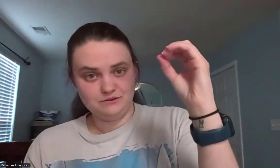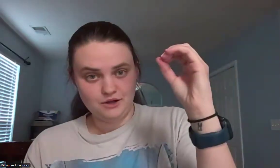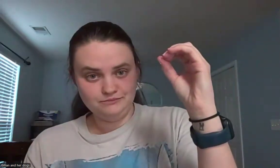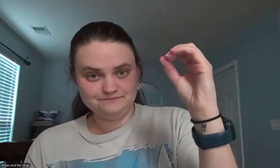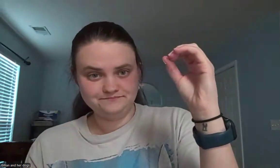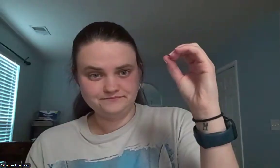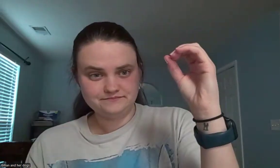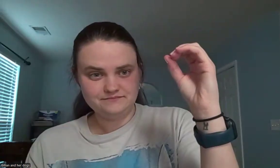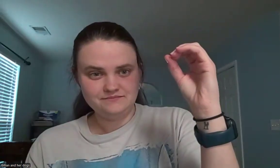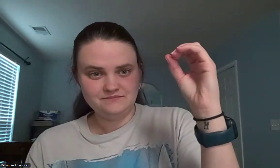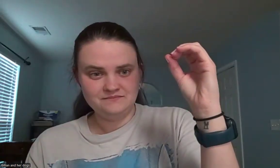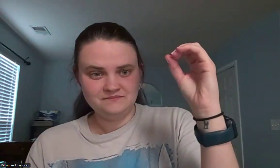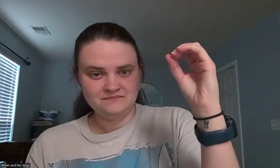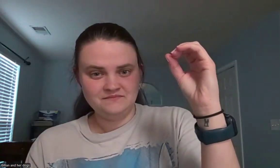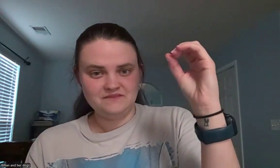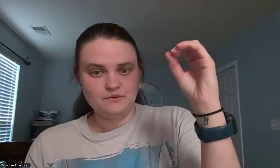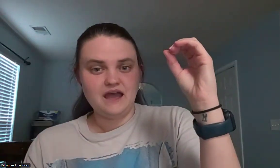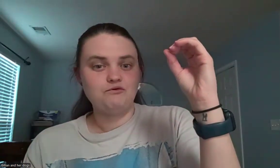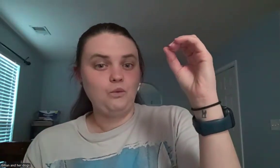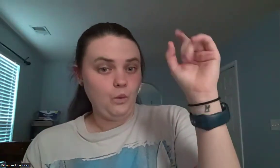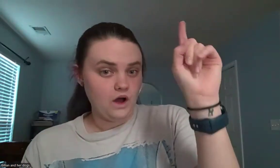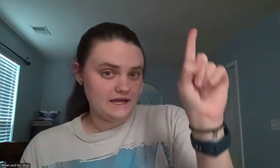zero. Then we have one,